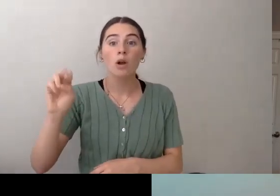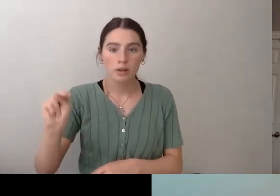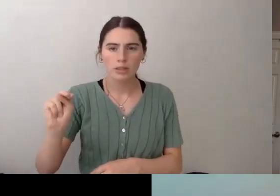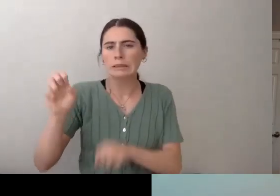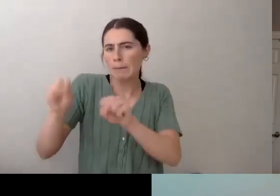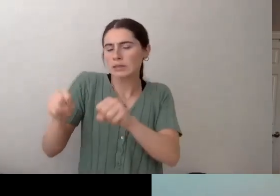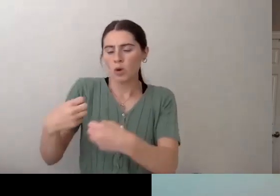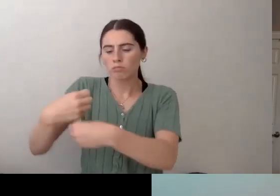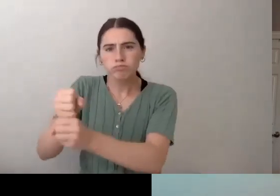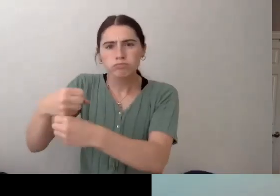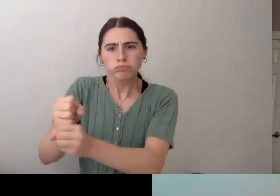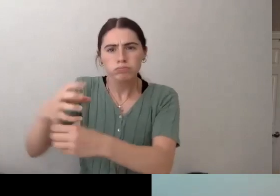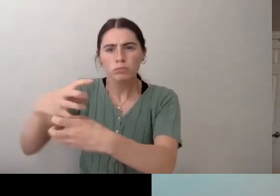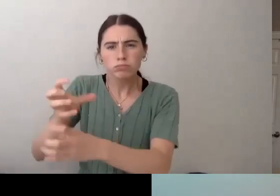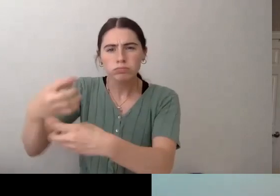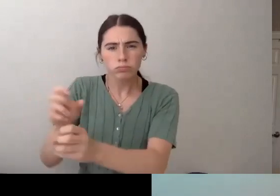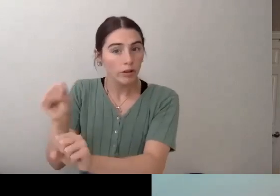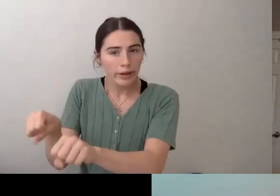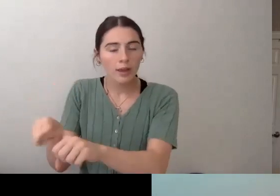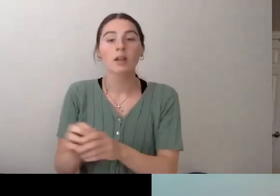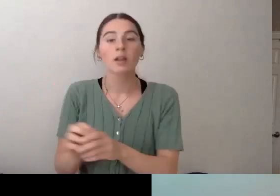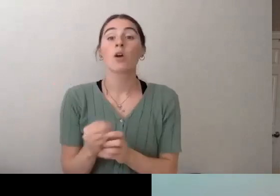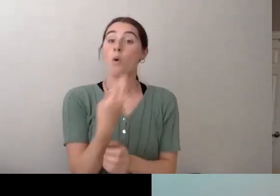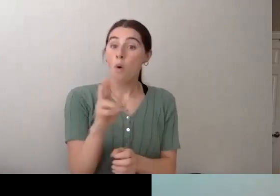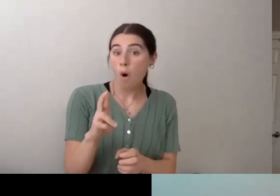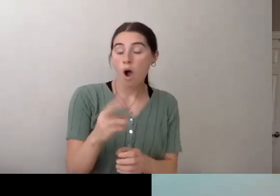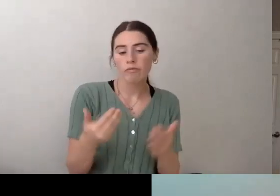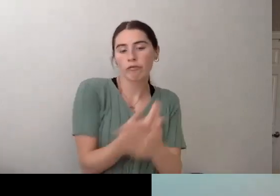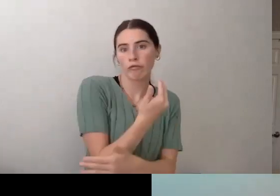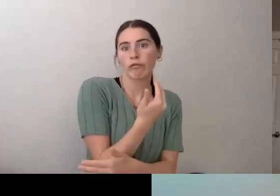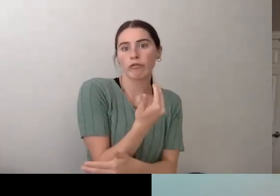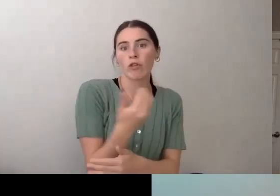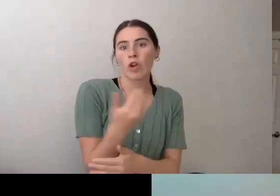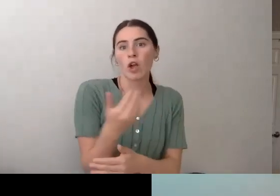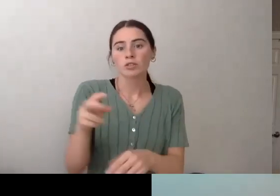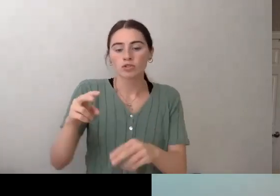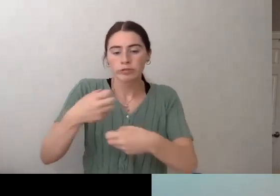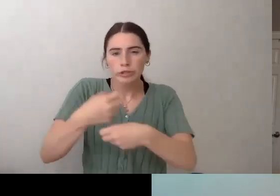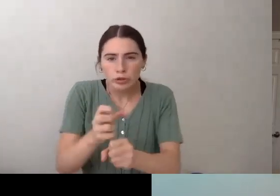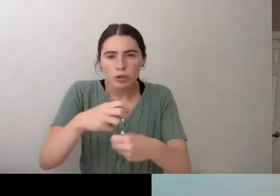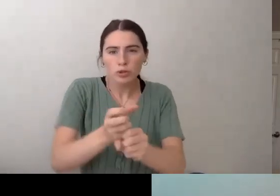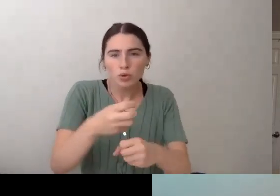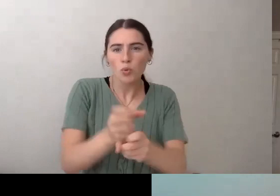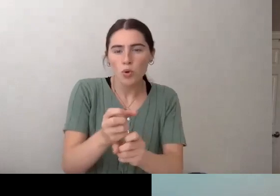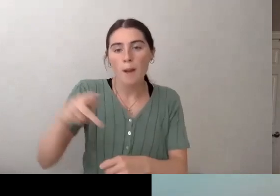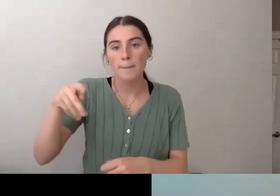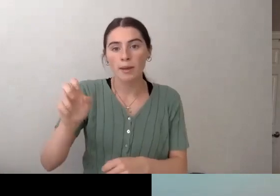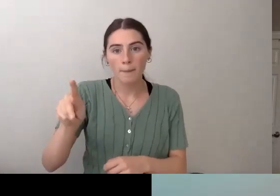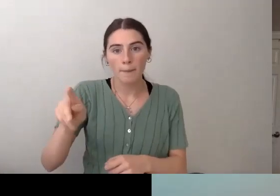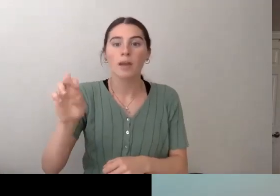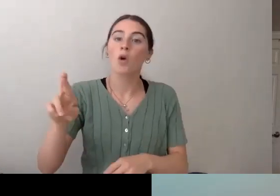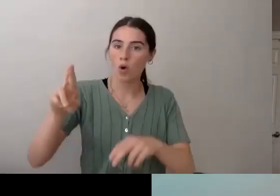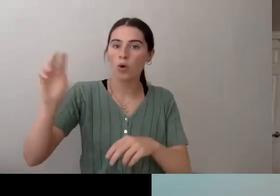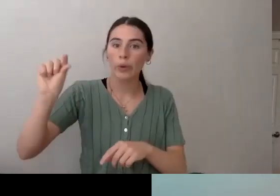regular black pepper, that's fine too. We're going to use some oregano and some crushed